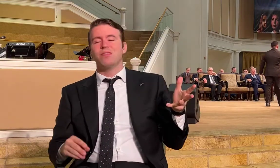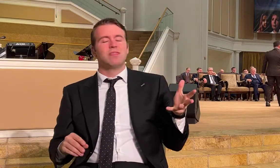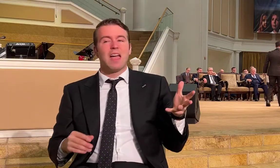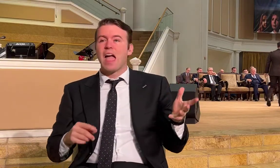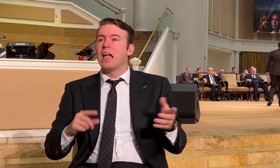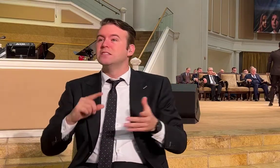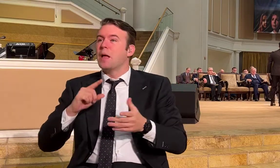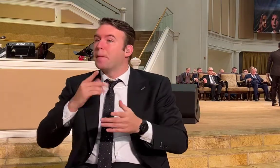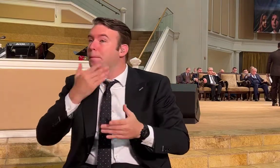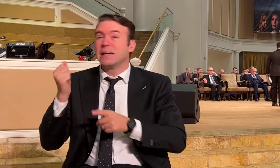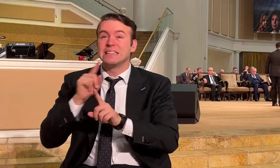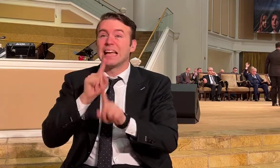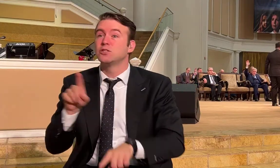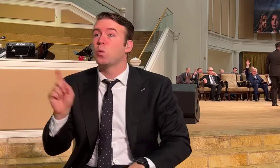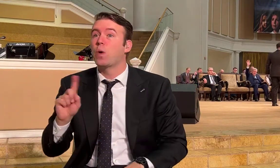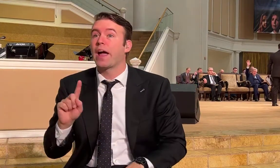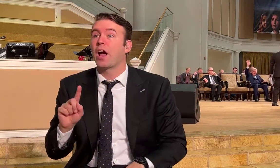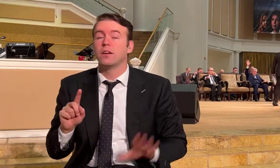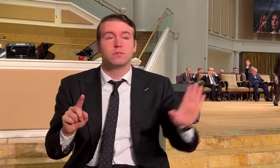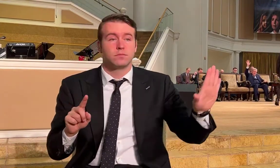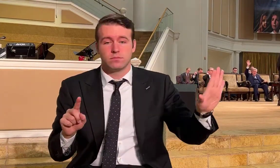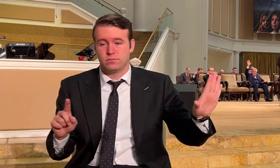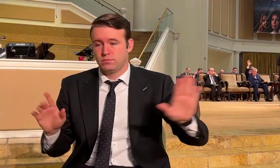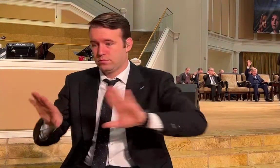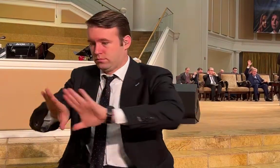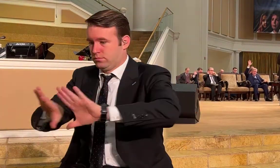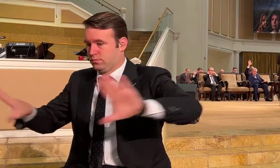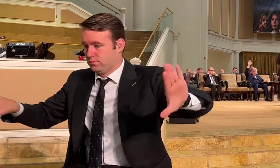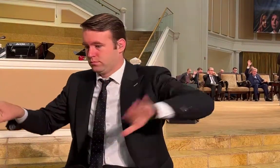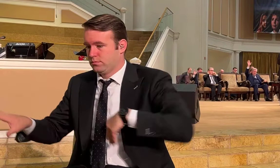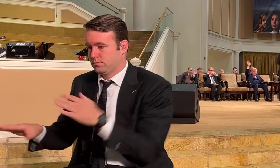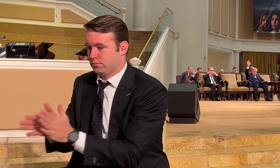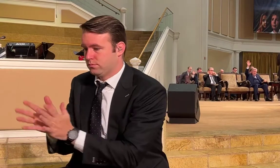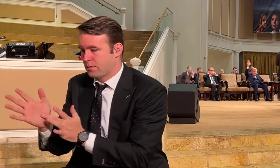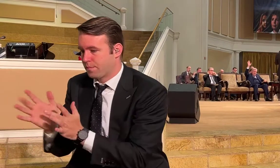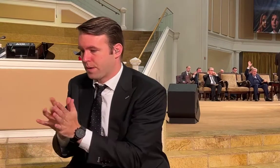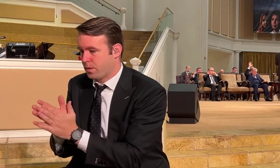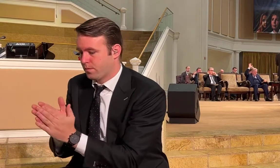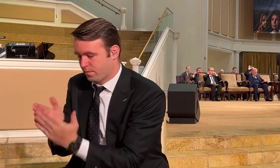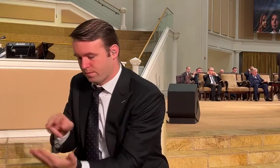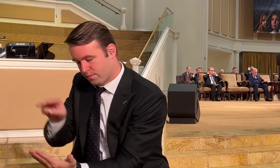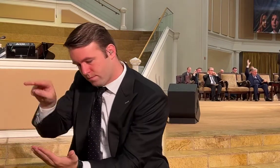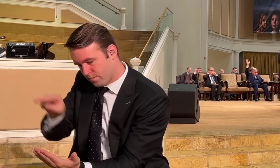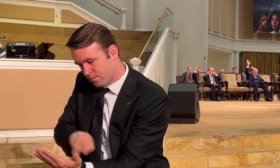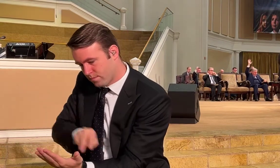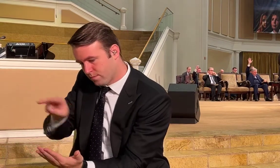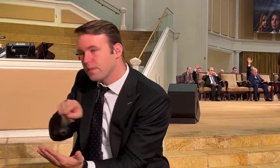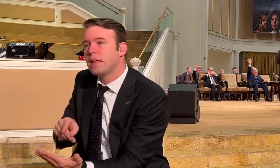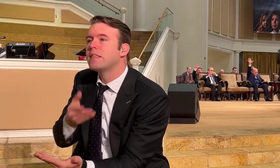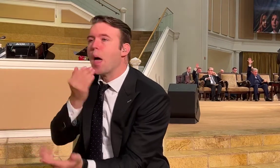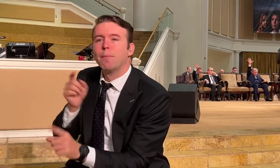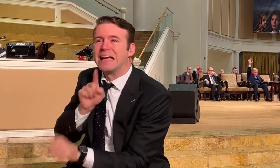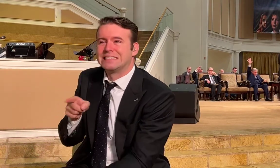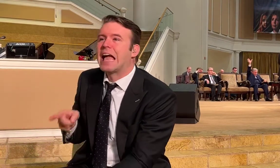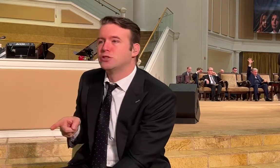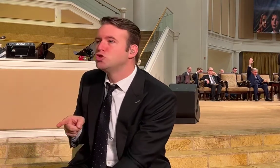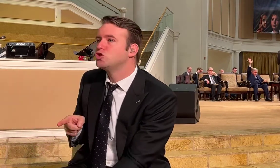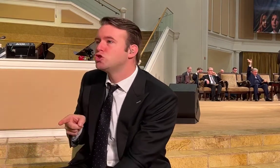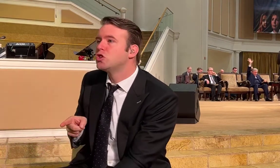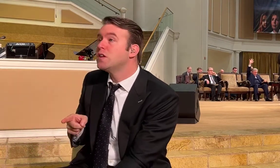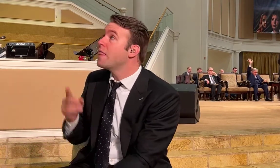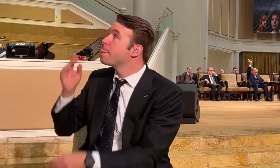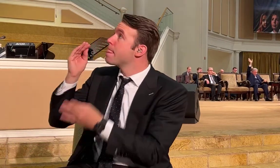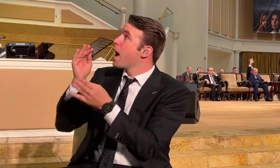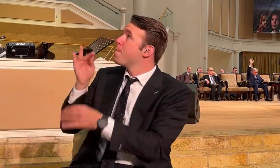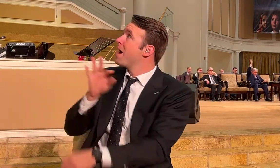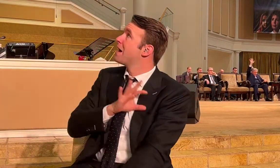better anecdote than to just find a place in your life and pick up the Word of God, and you can get to read the